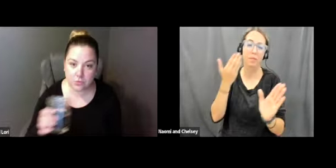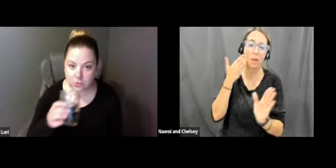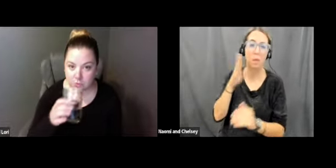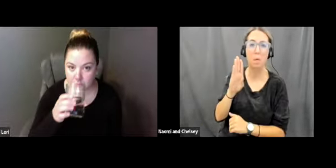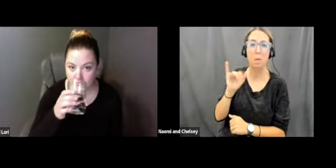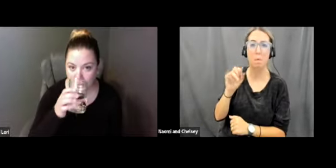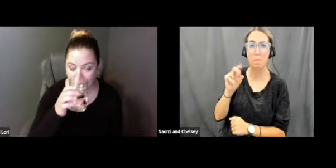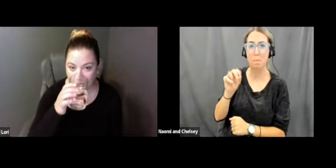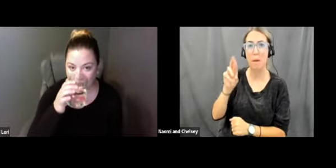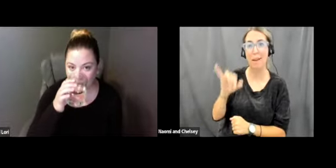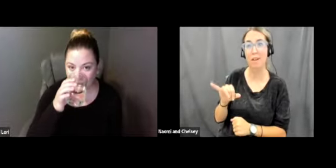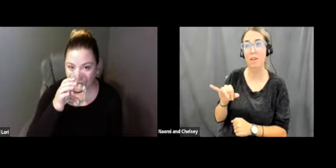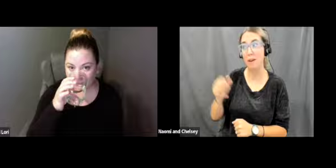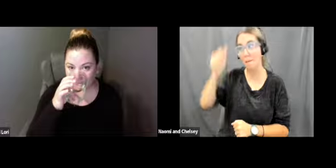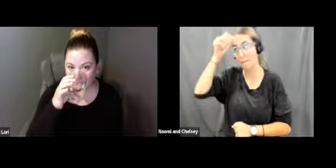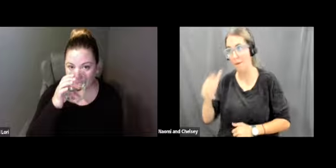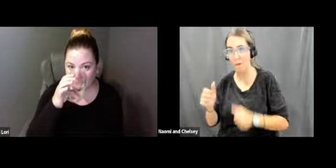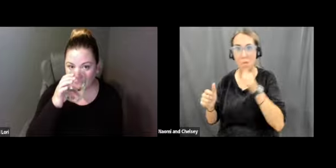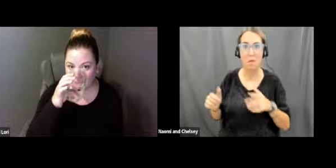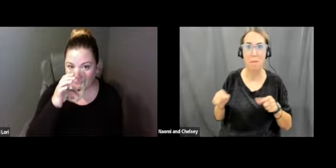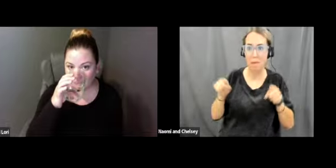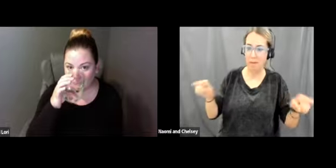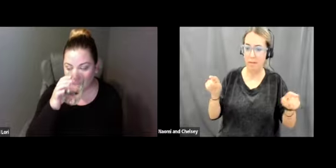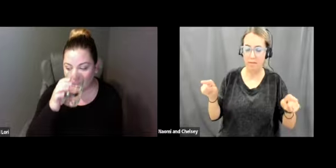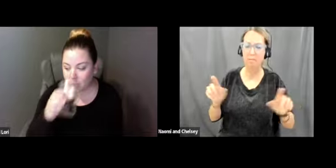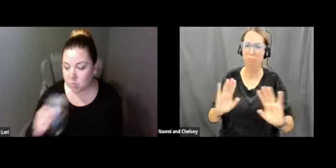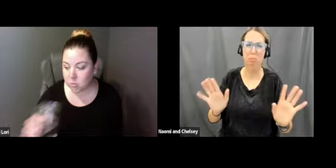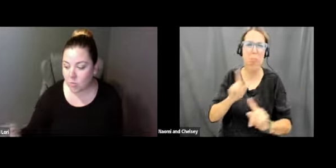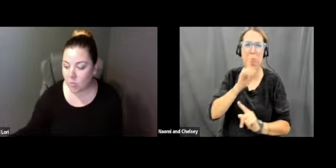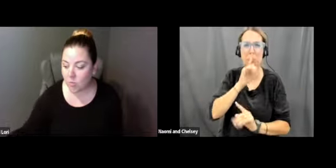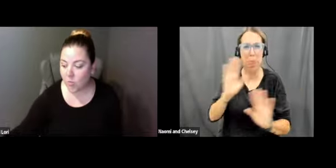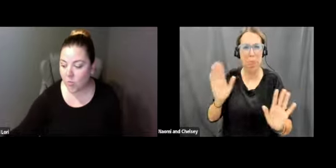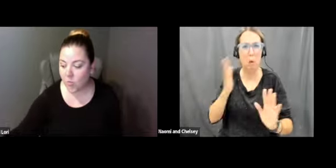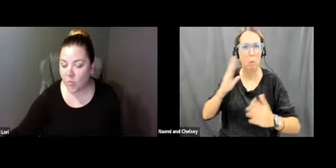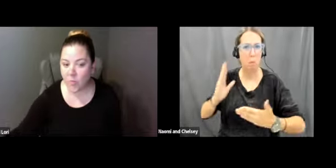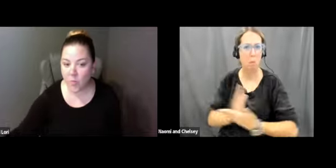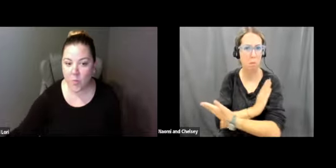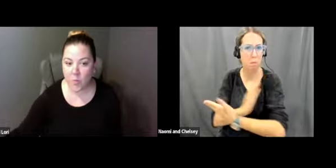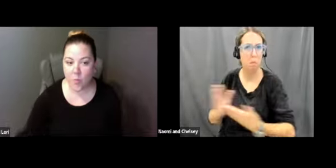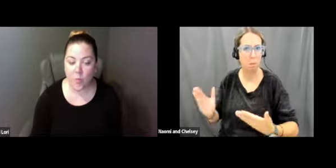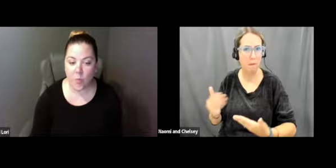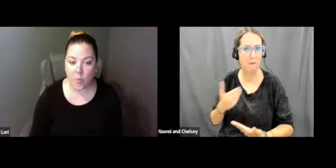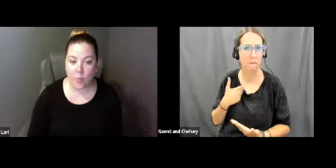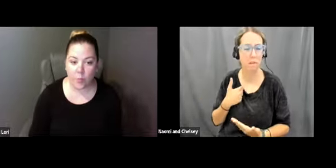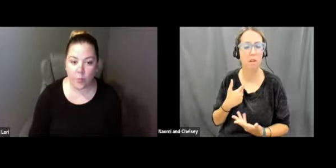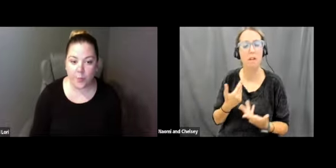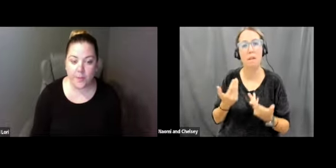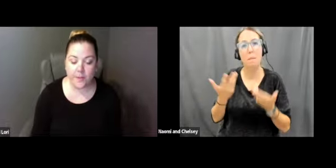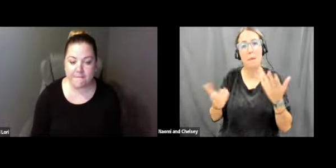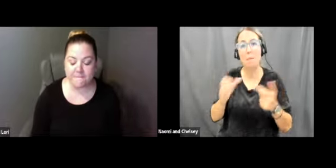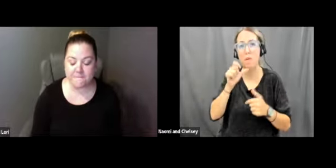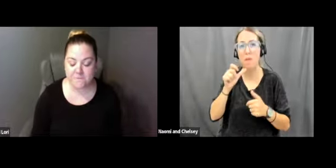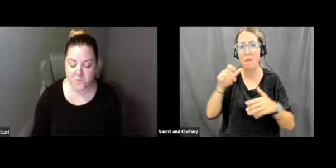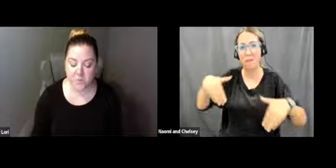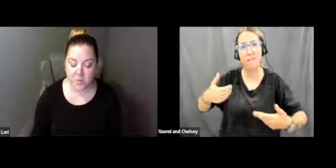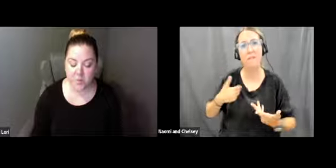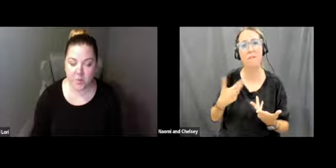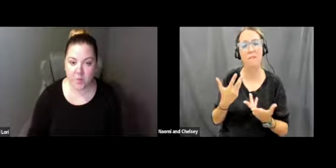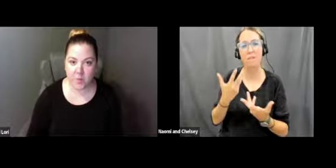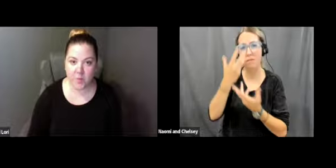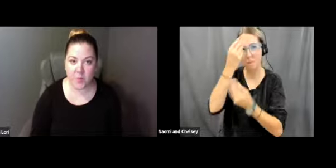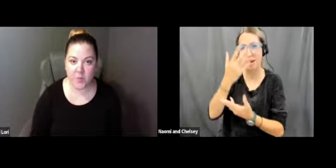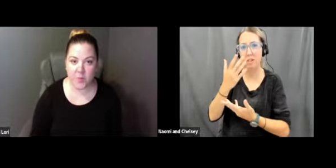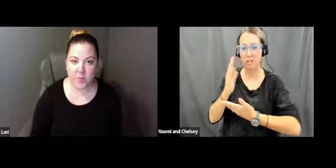have the information about what it looks like for non-binary folks to sign, that just the signing space